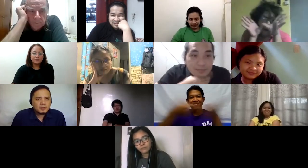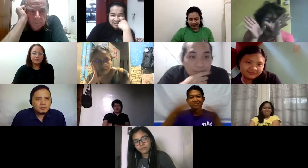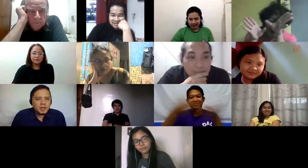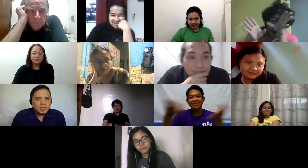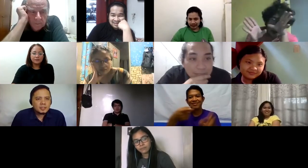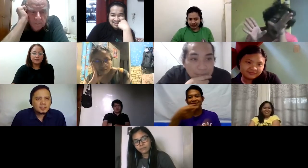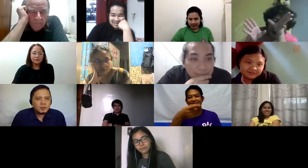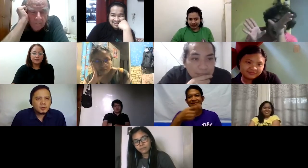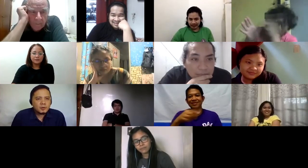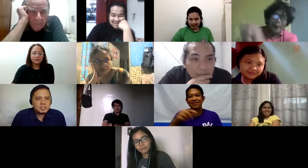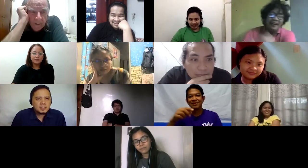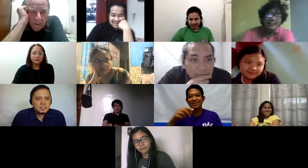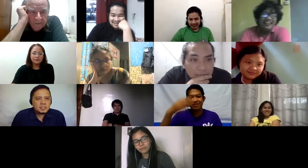right? So it's